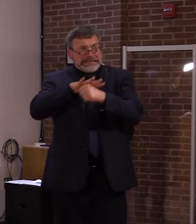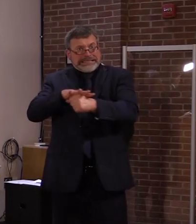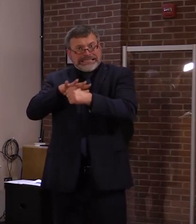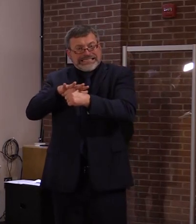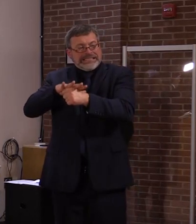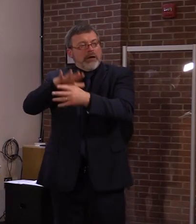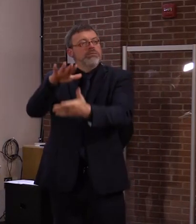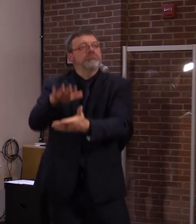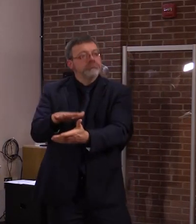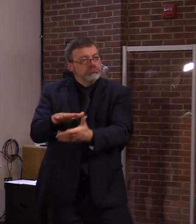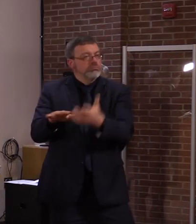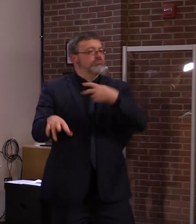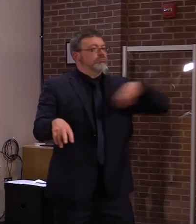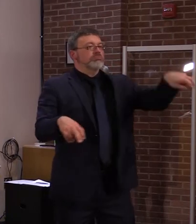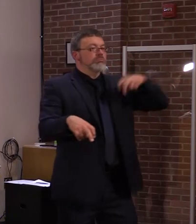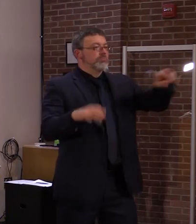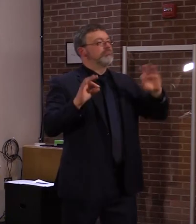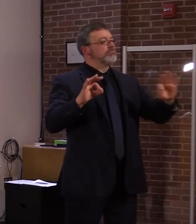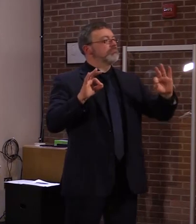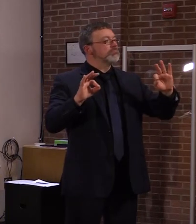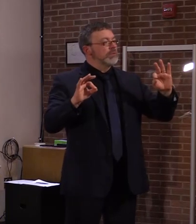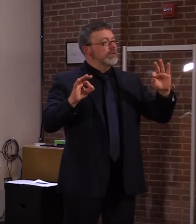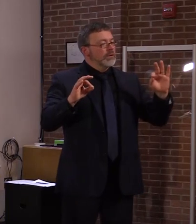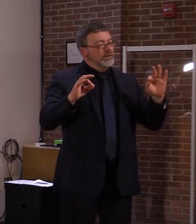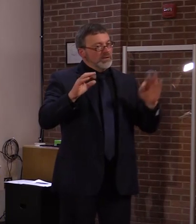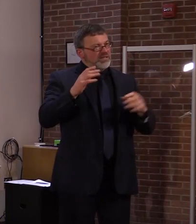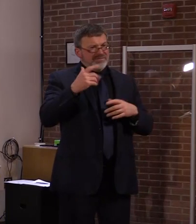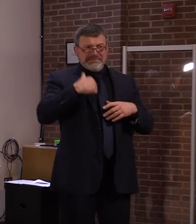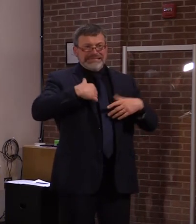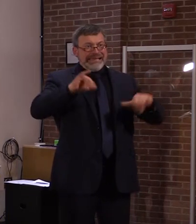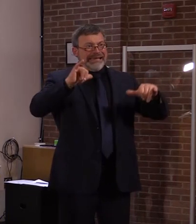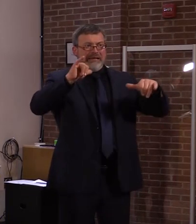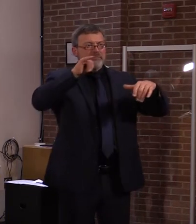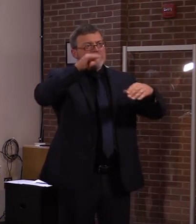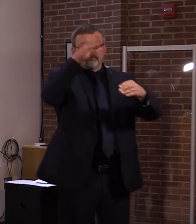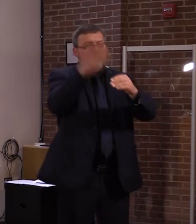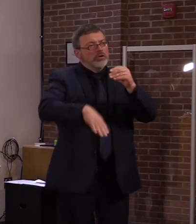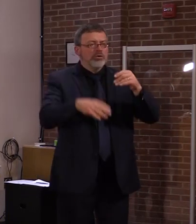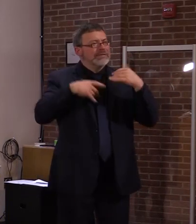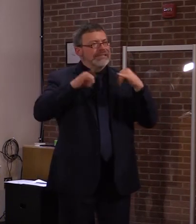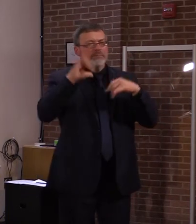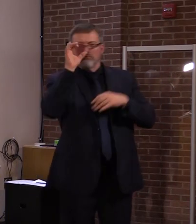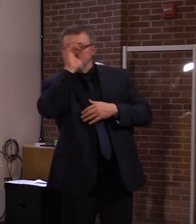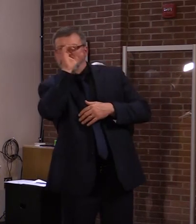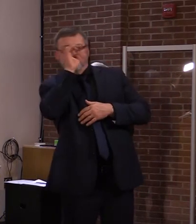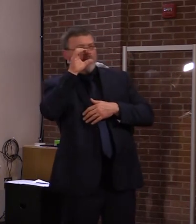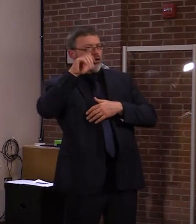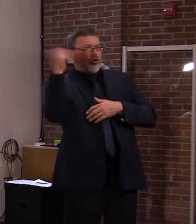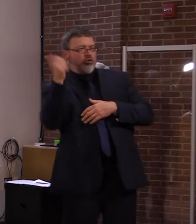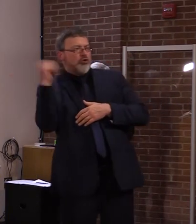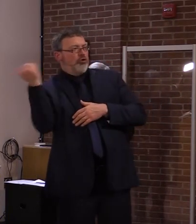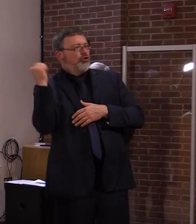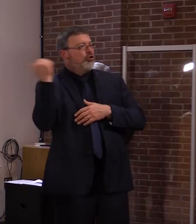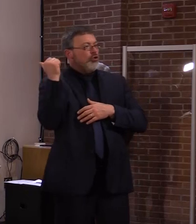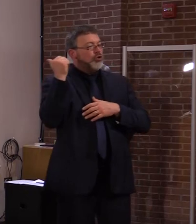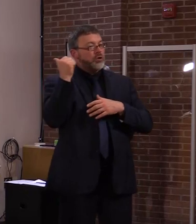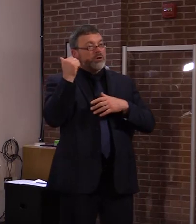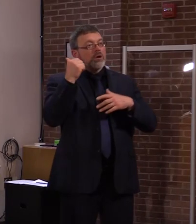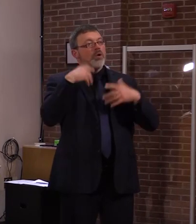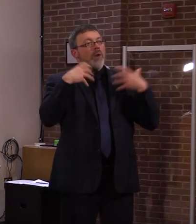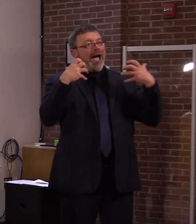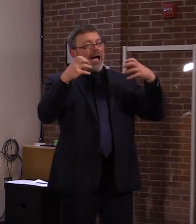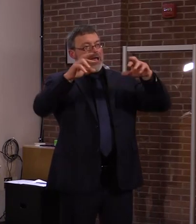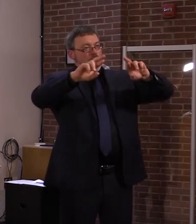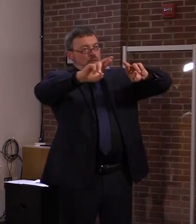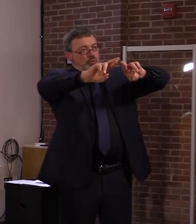opportunities to make sure that we have the space available when and if it's needed. But again, I don't know, it's the